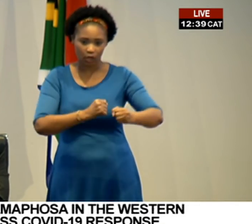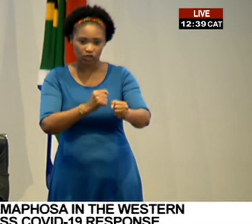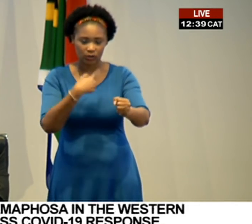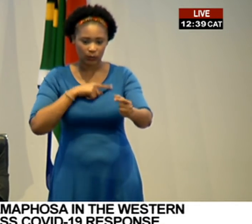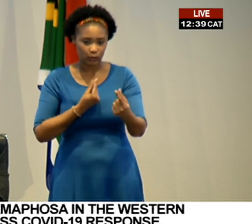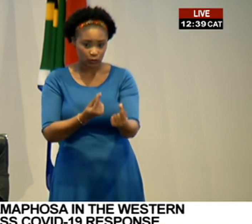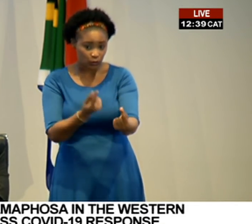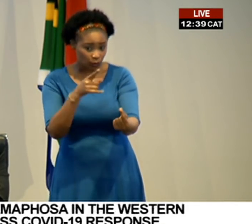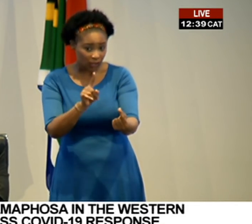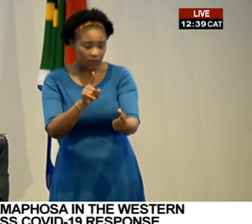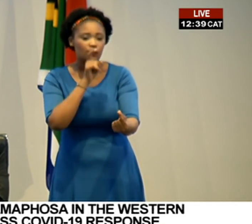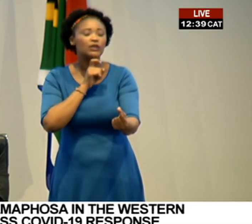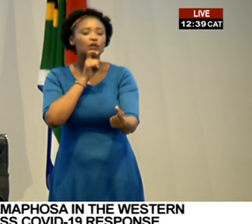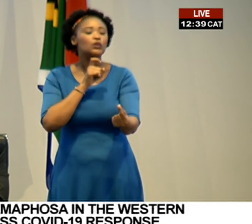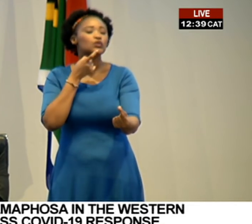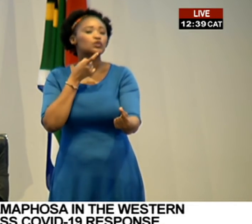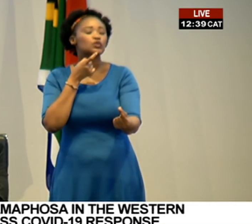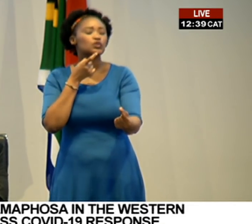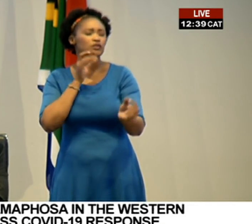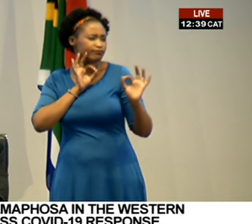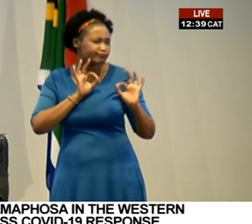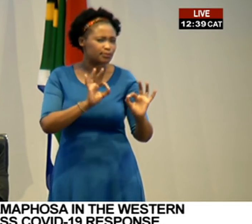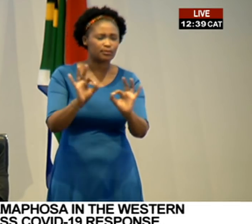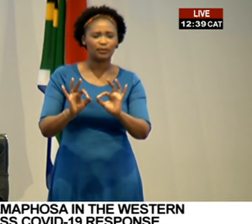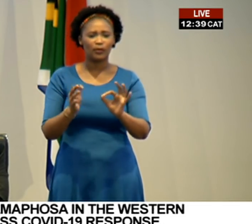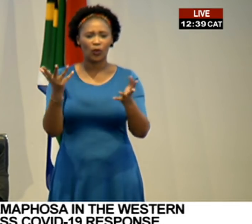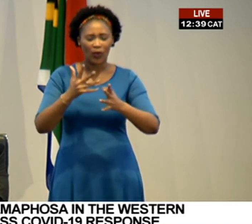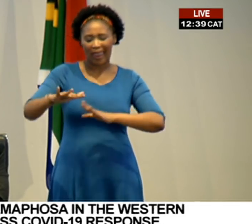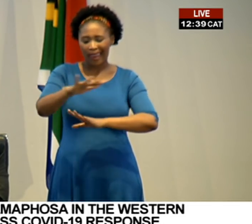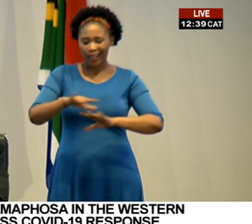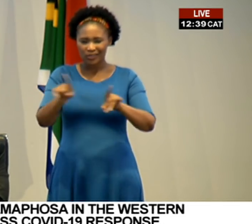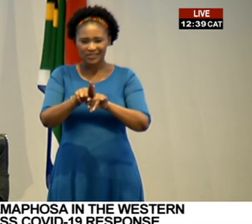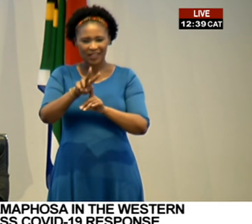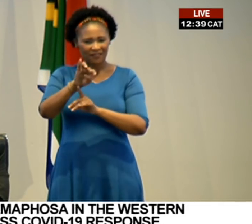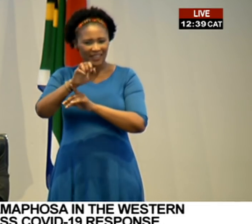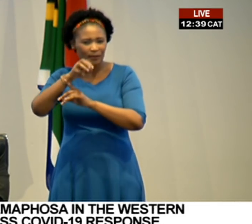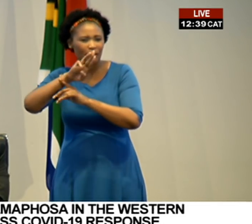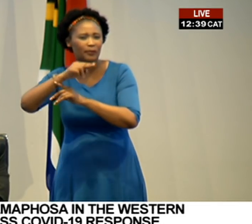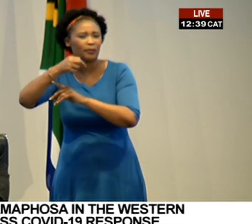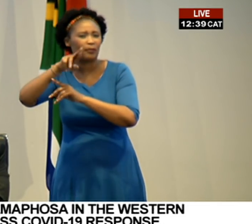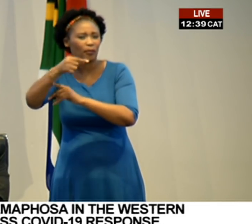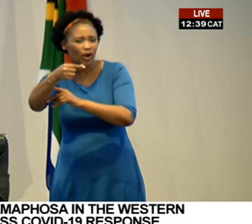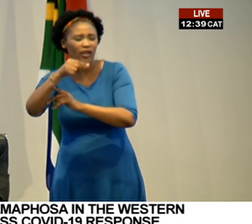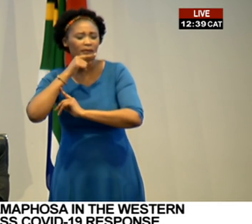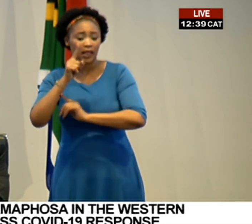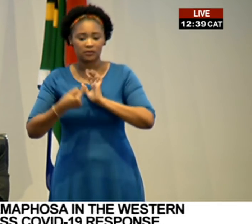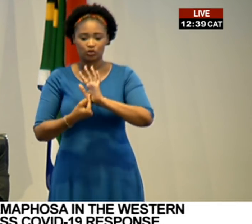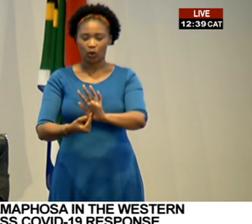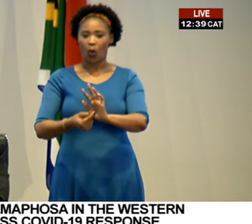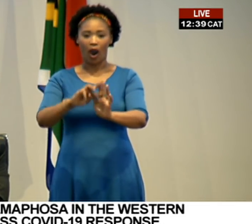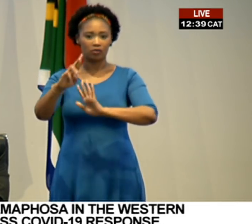outlined is now being used for, and a place like Witzenberg is already showing great